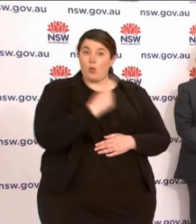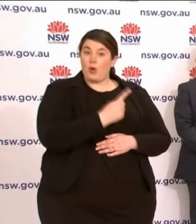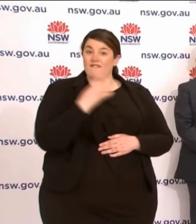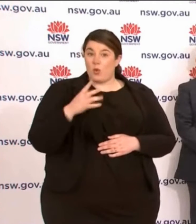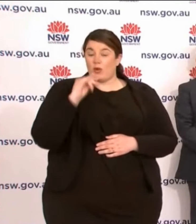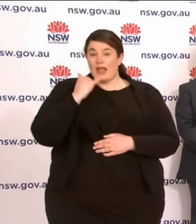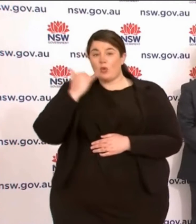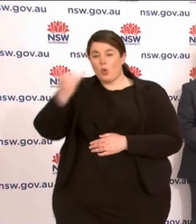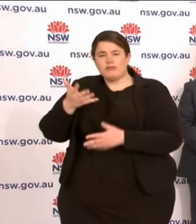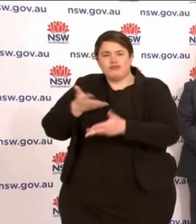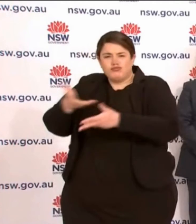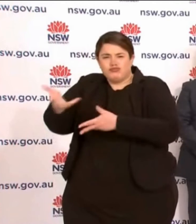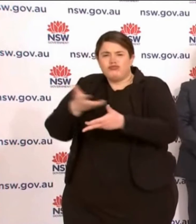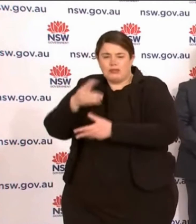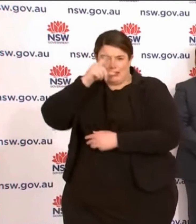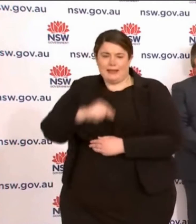131114. Thank you very much.